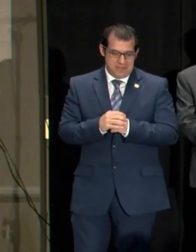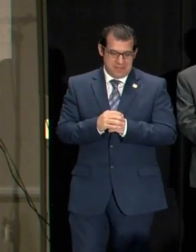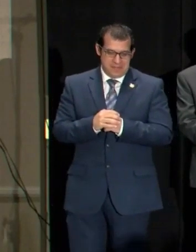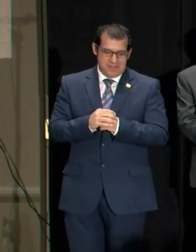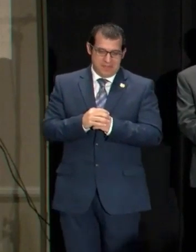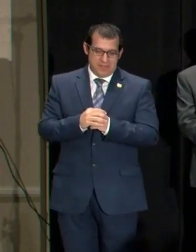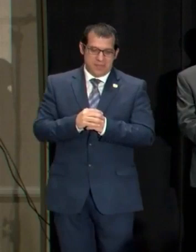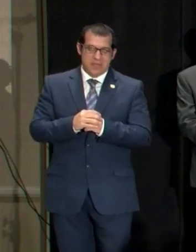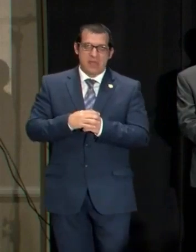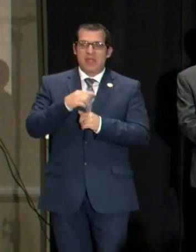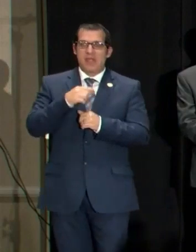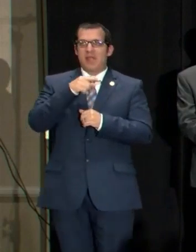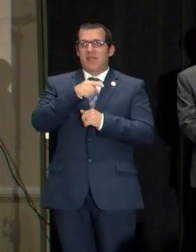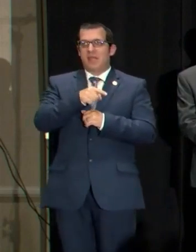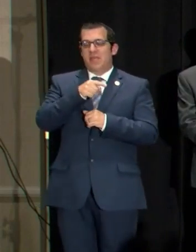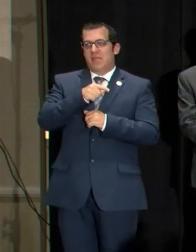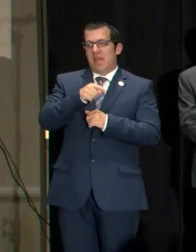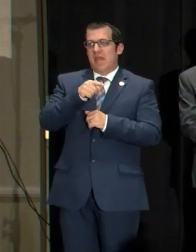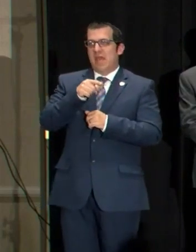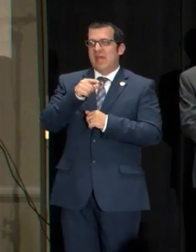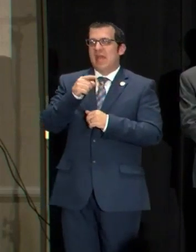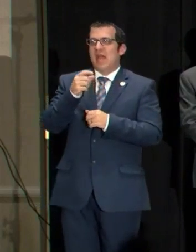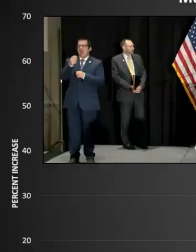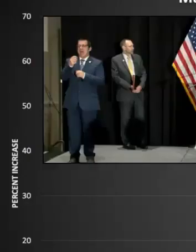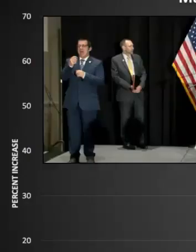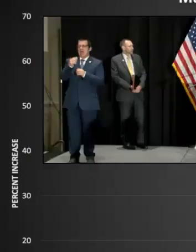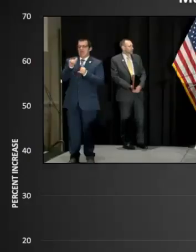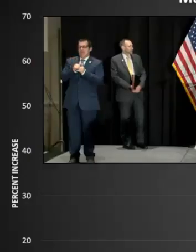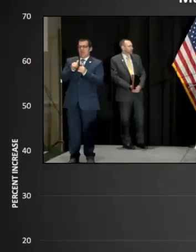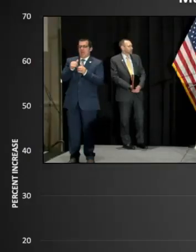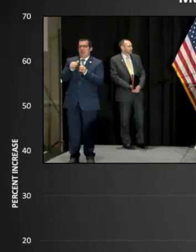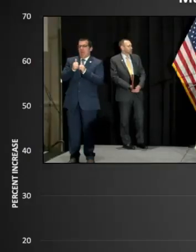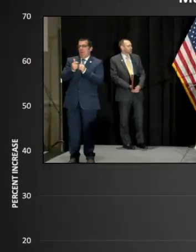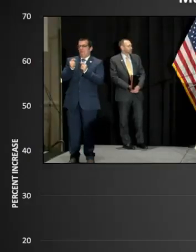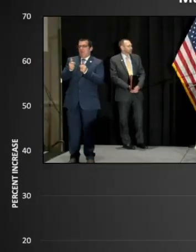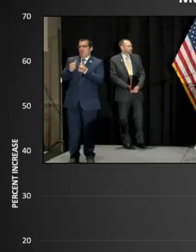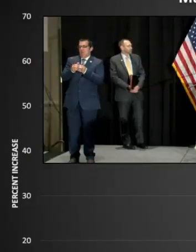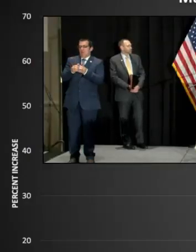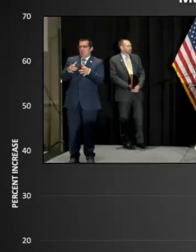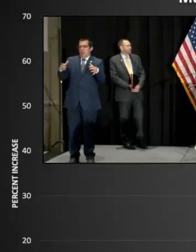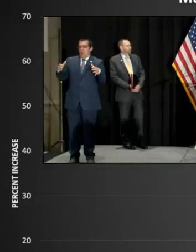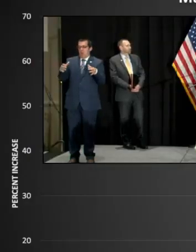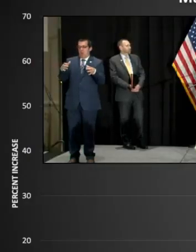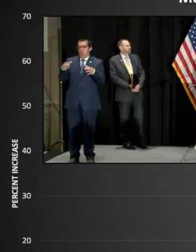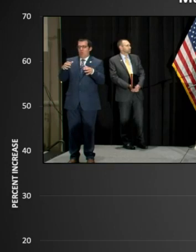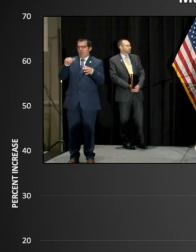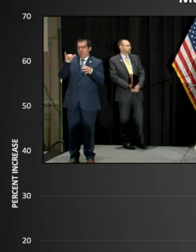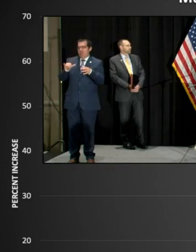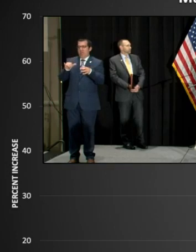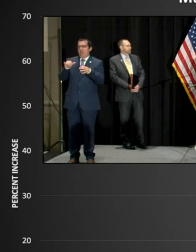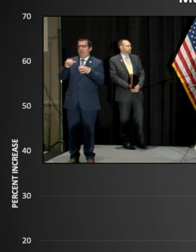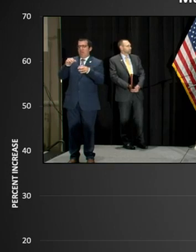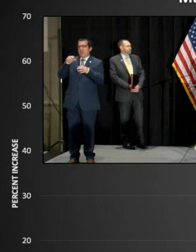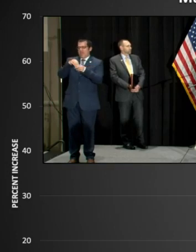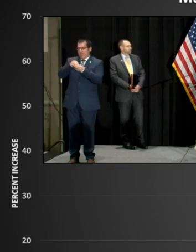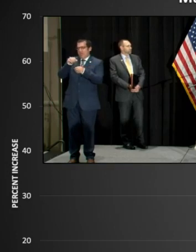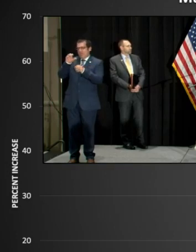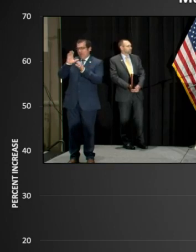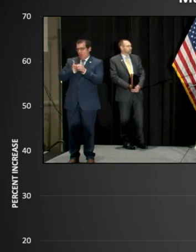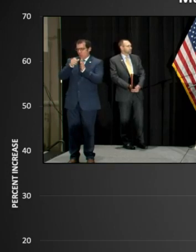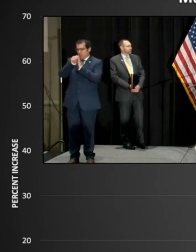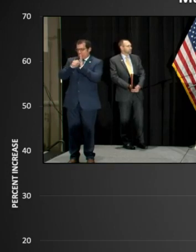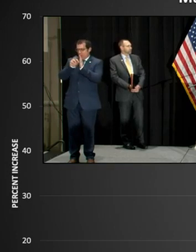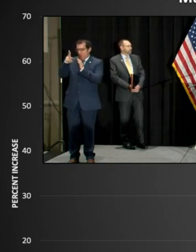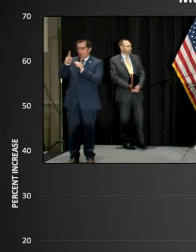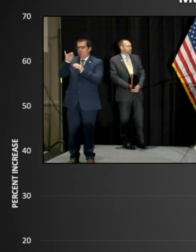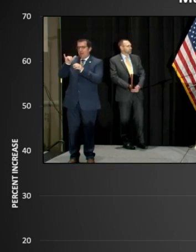And this is the growth rate of new cases in Arkansas by public health region. And so you've got